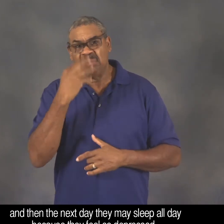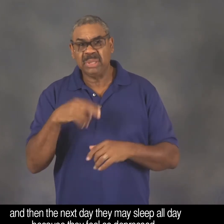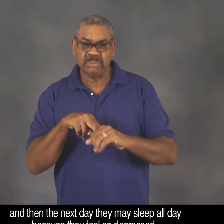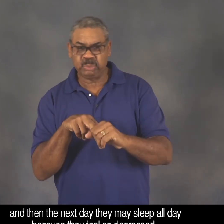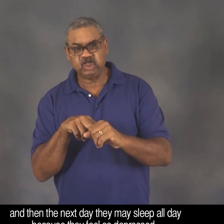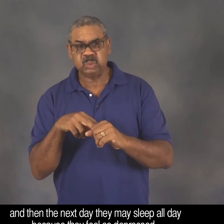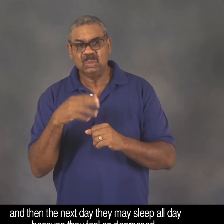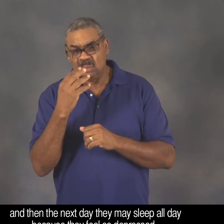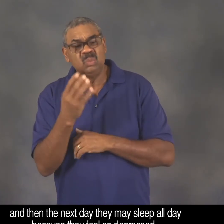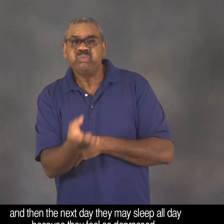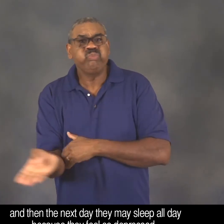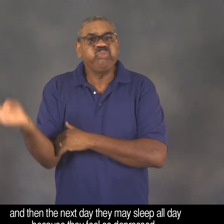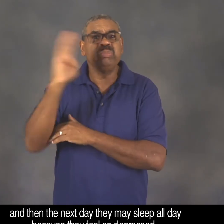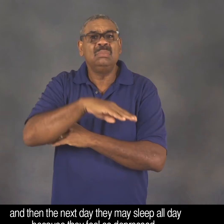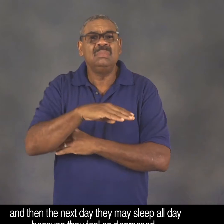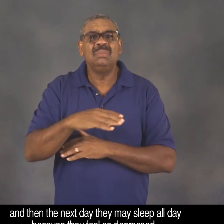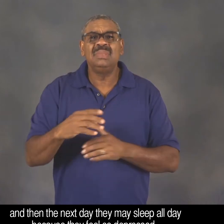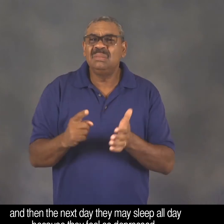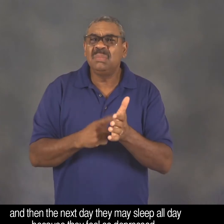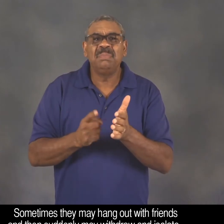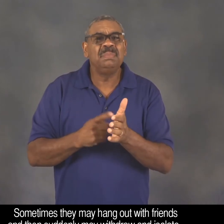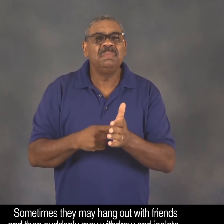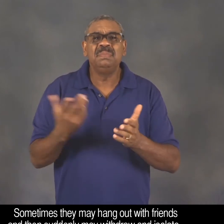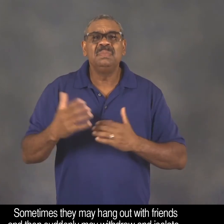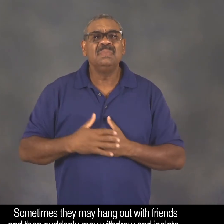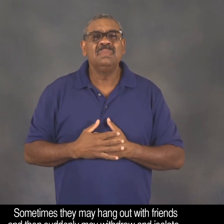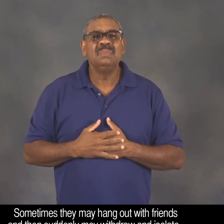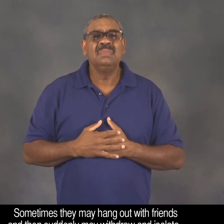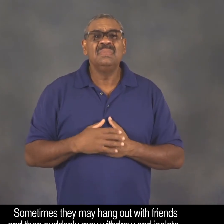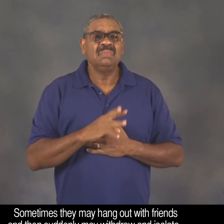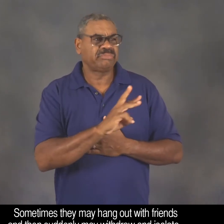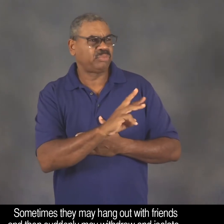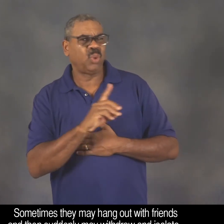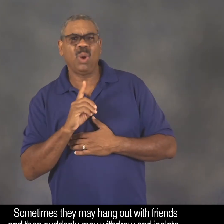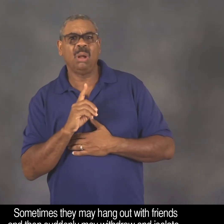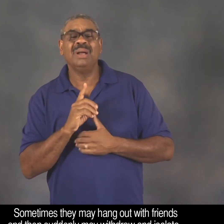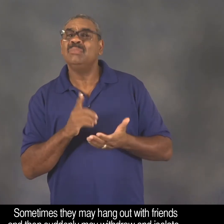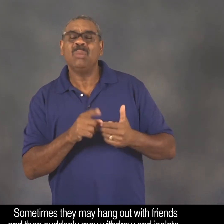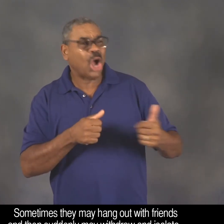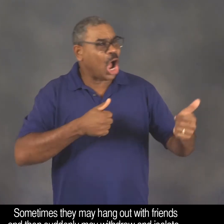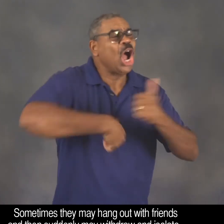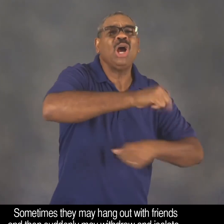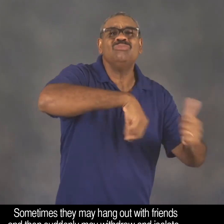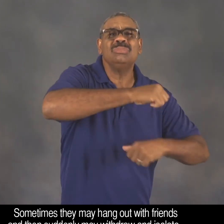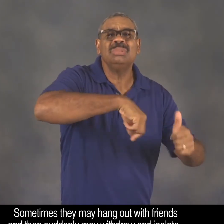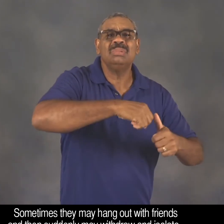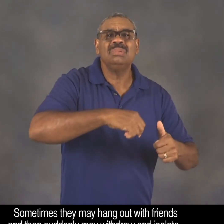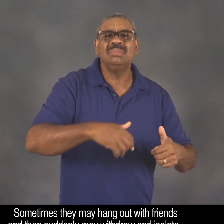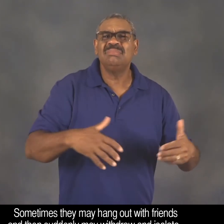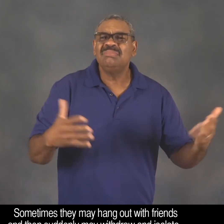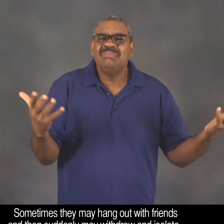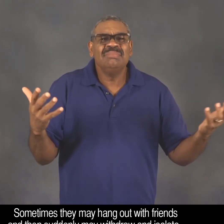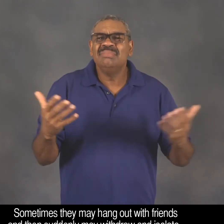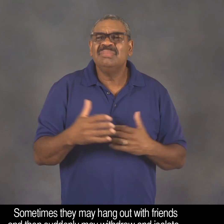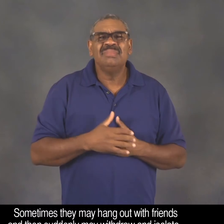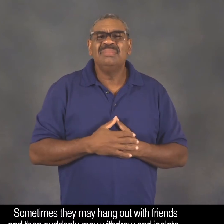day because they feel so depressed. Sometimes they may hang out with friends, and then suddenly